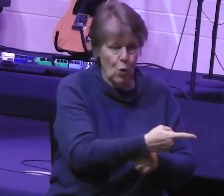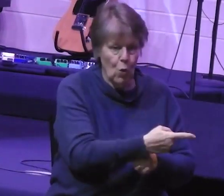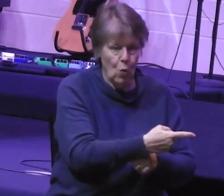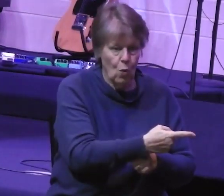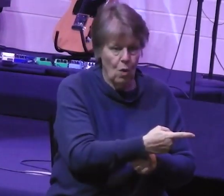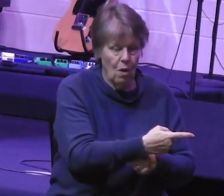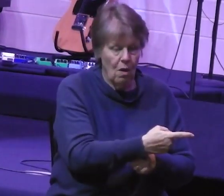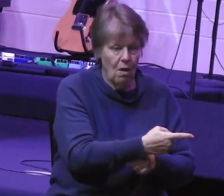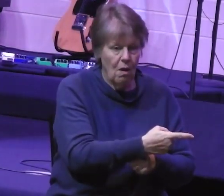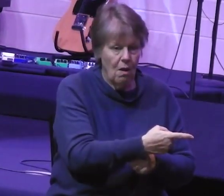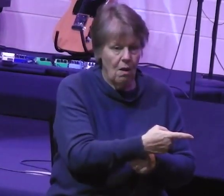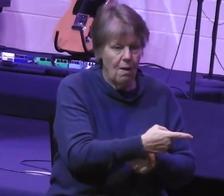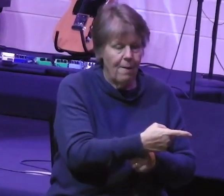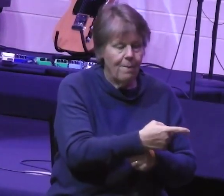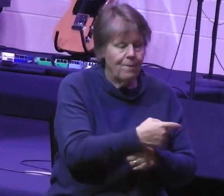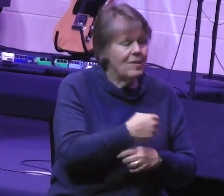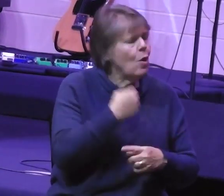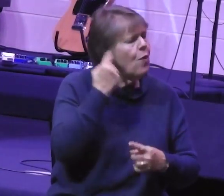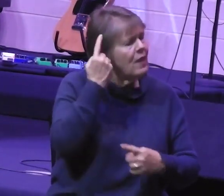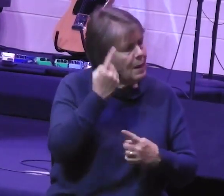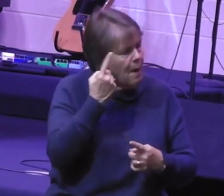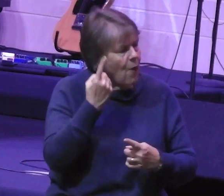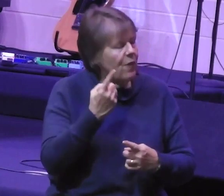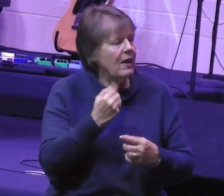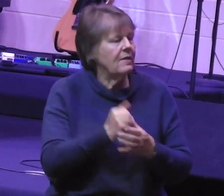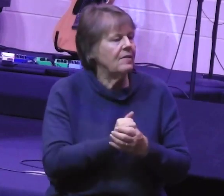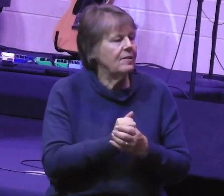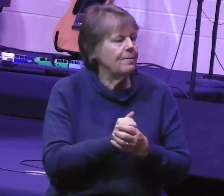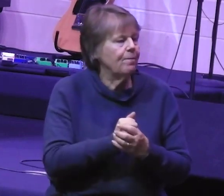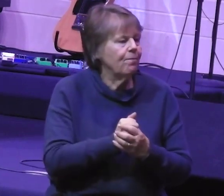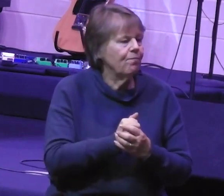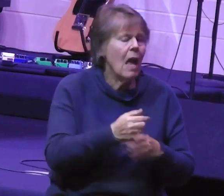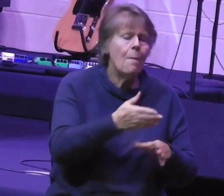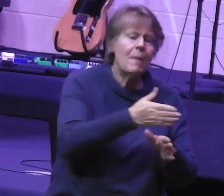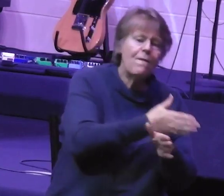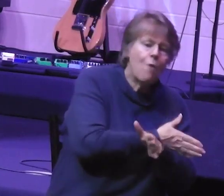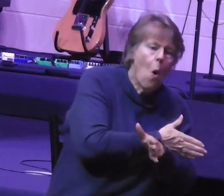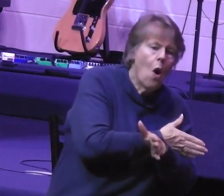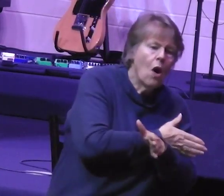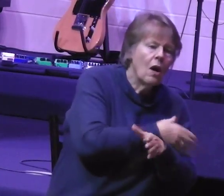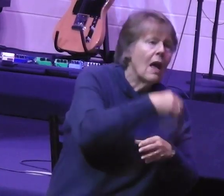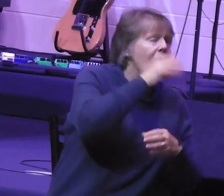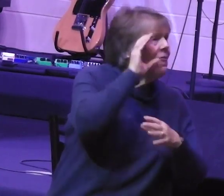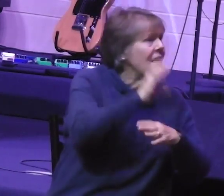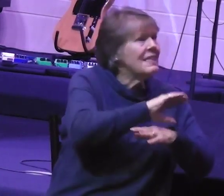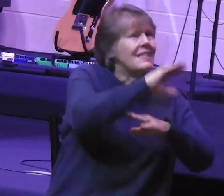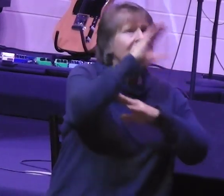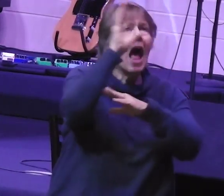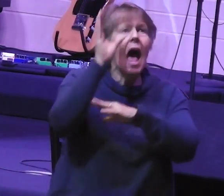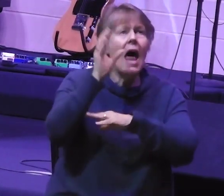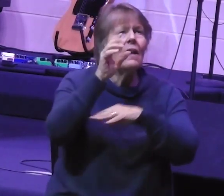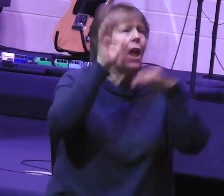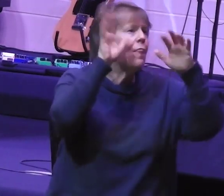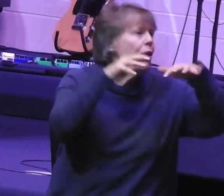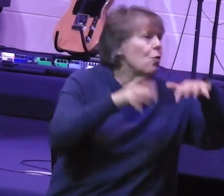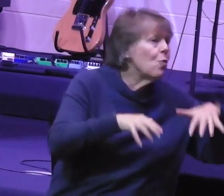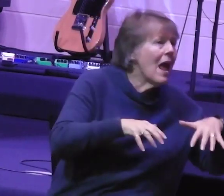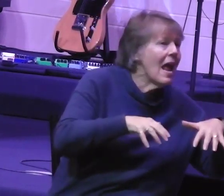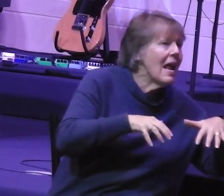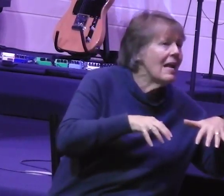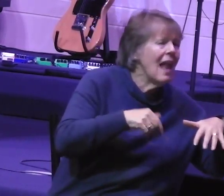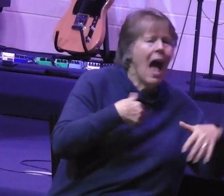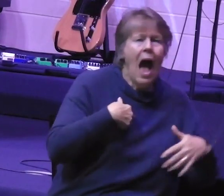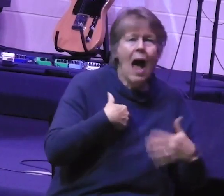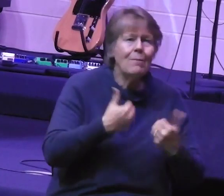We already know that everybody gets, there's these forces up in the sky, and if I want the rain to fall and the sun to shine, I just got to try and figure out what do I